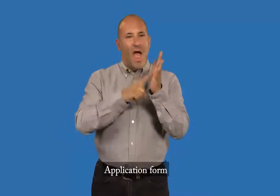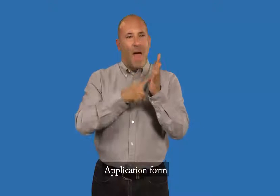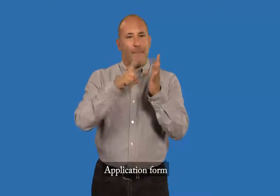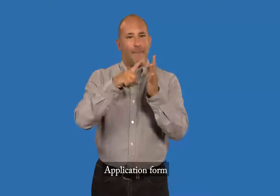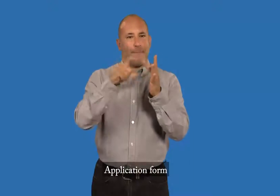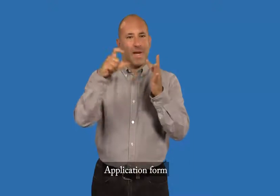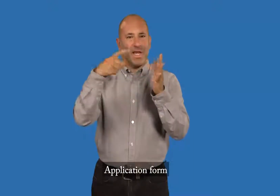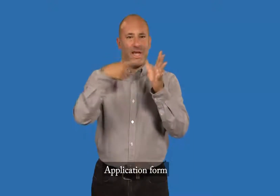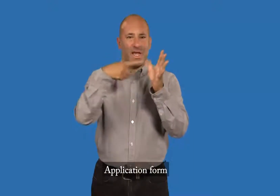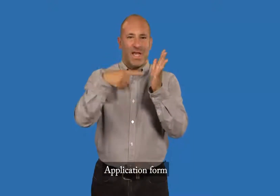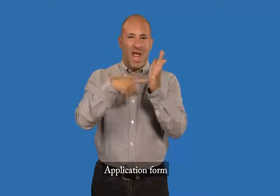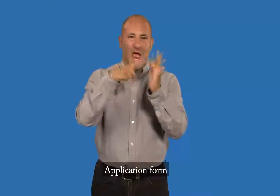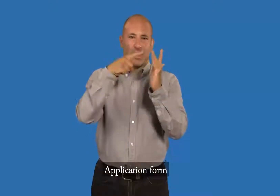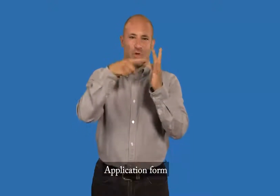Application form.